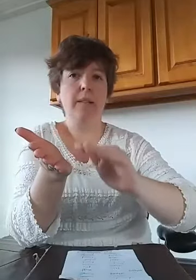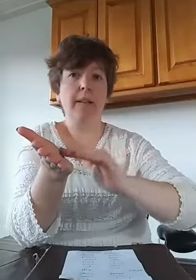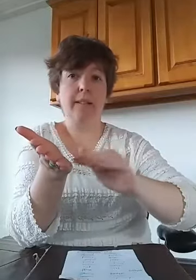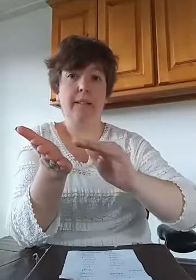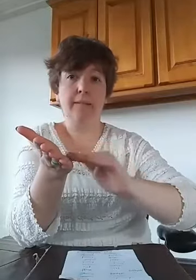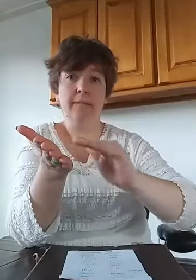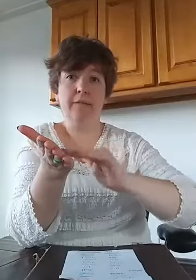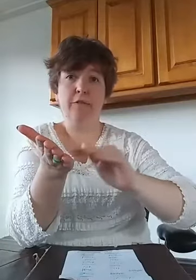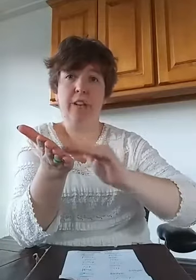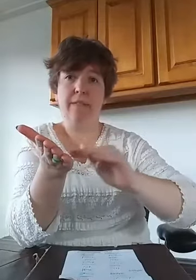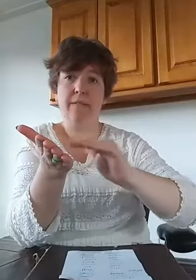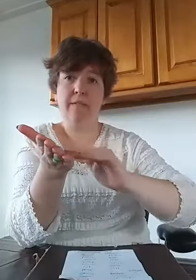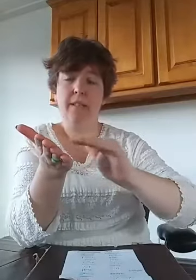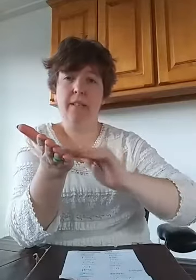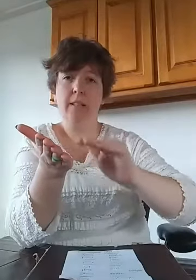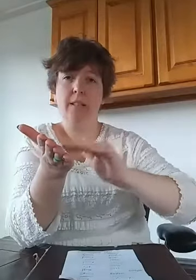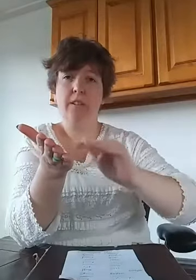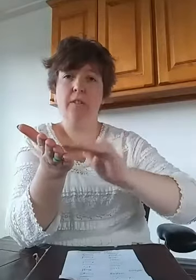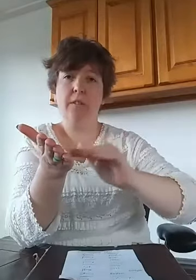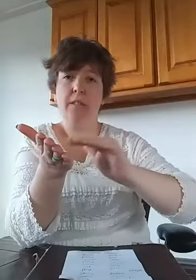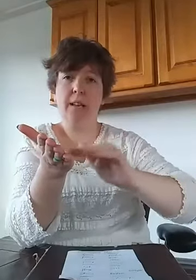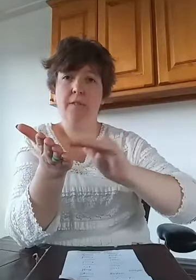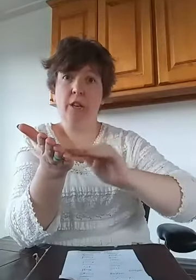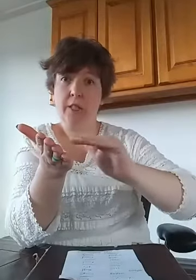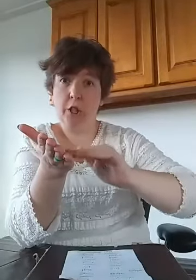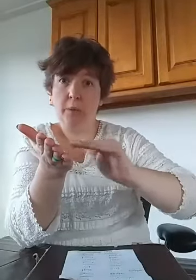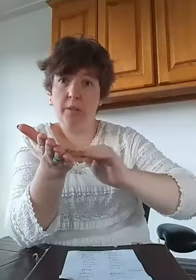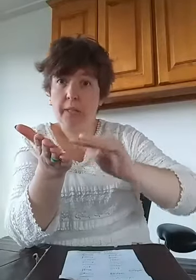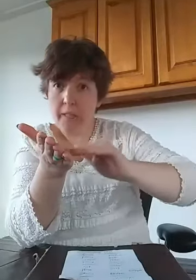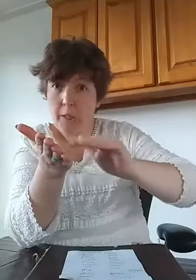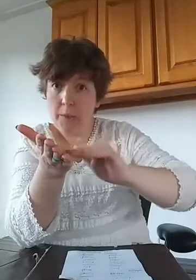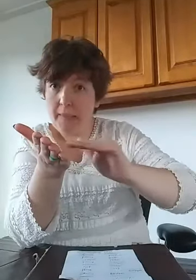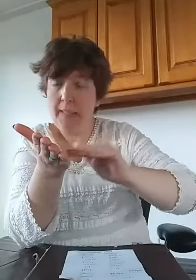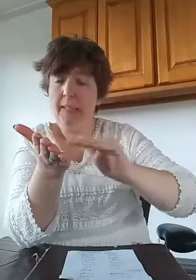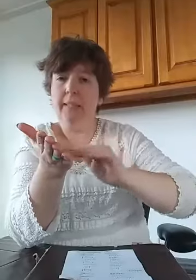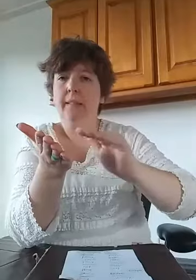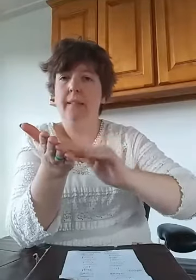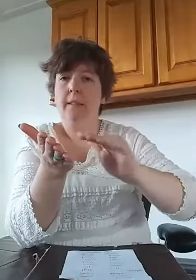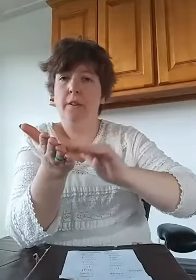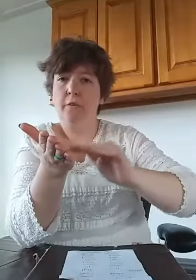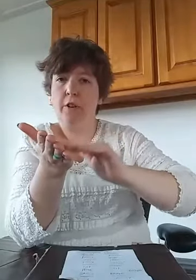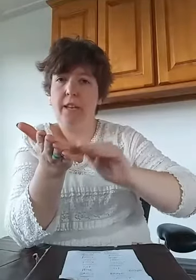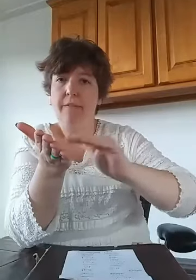clean. Forgive. It's also the sign for excuse, like, excuse me. Forgive.